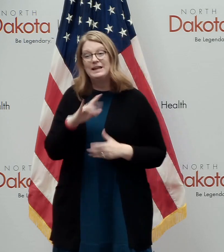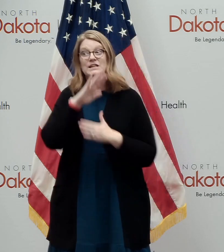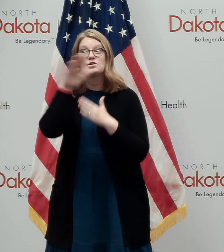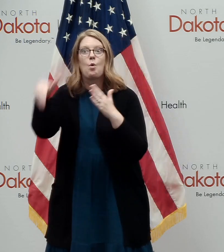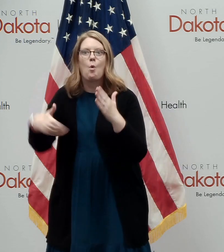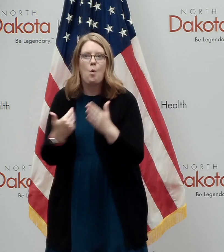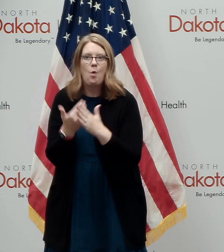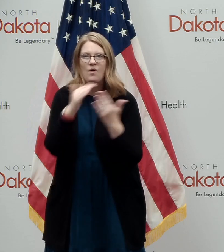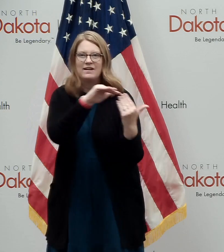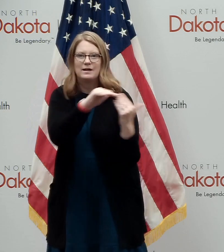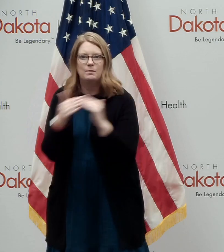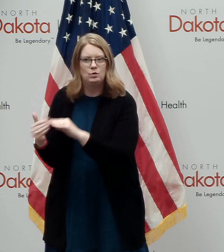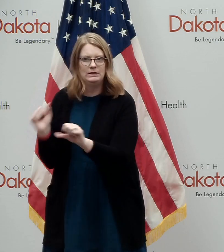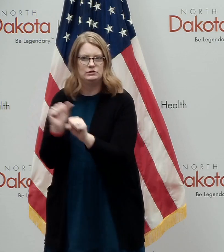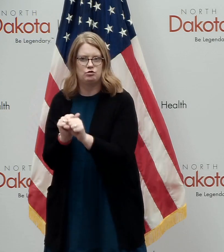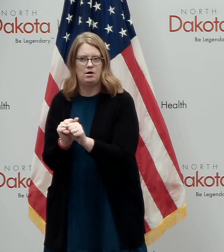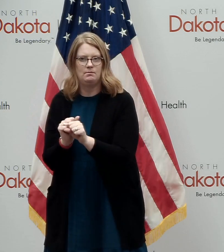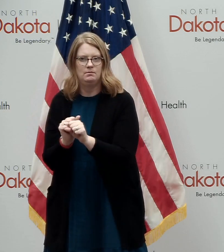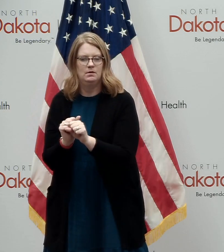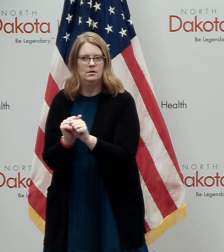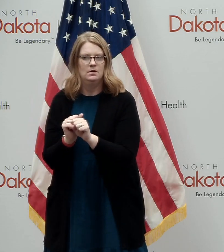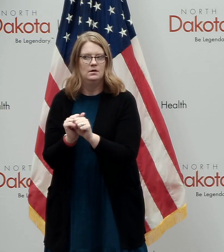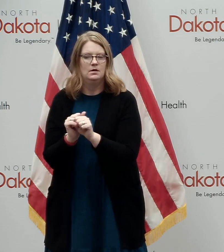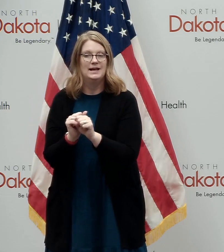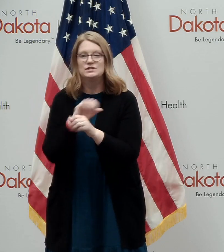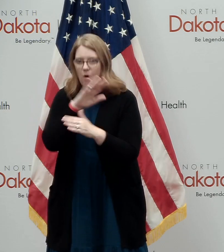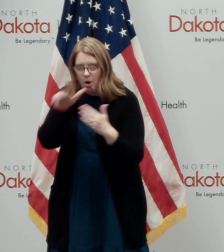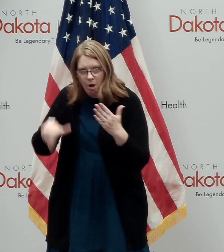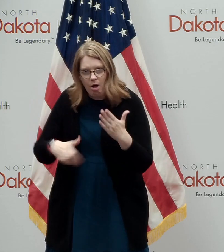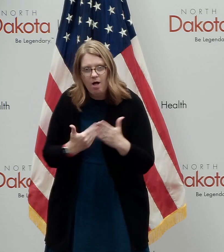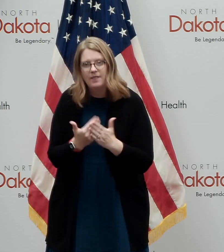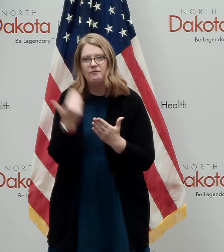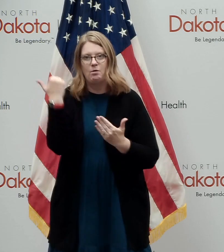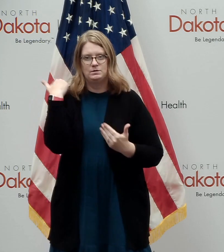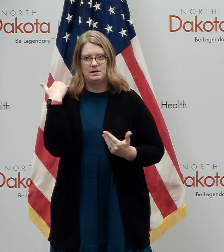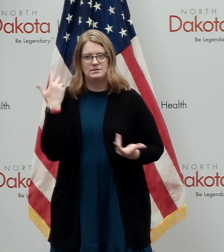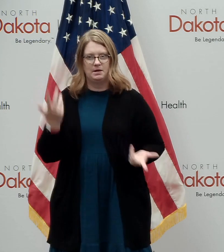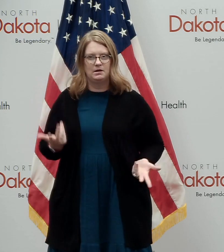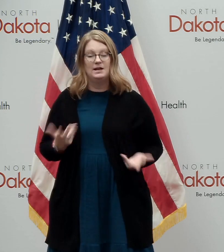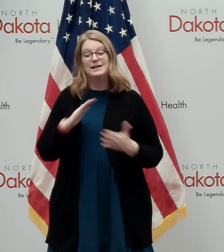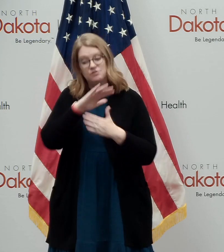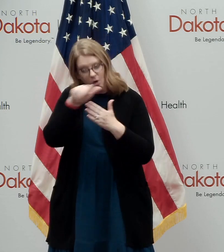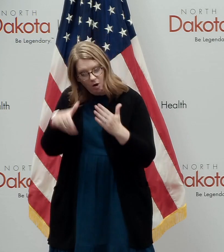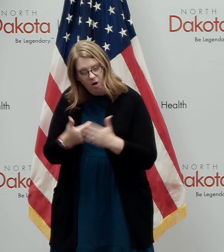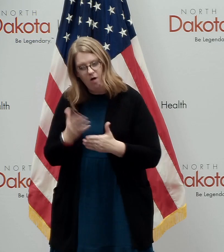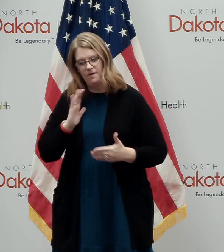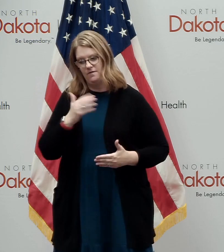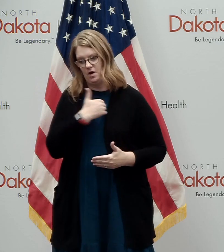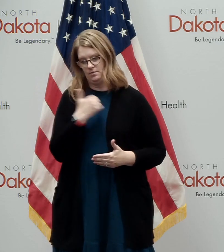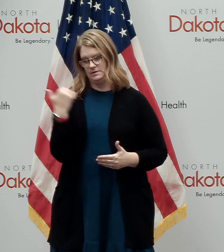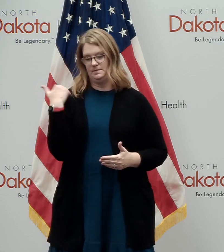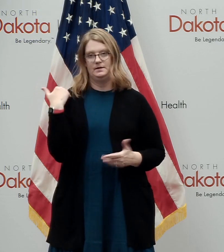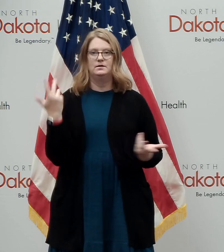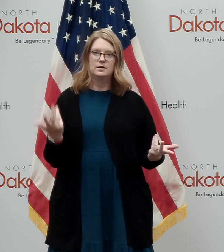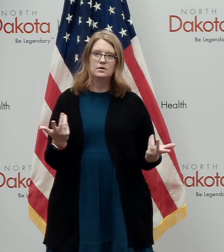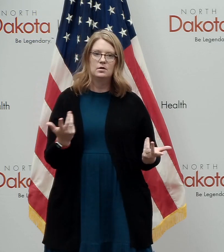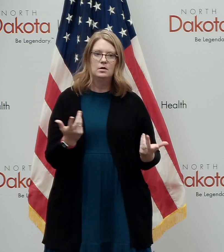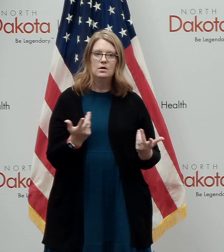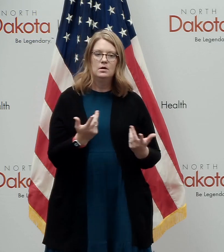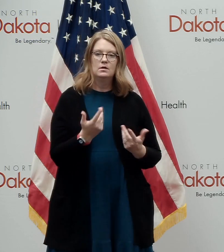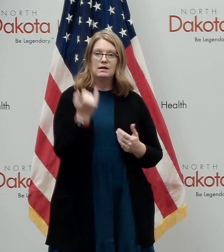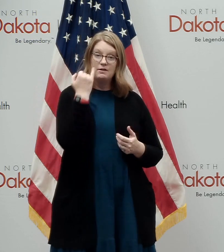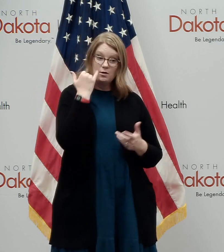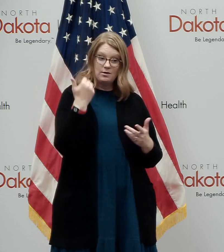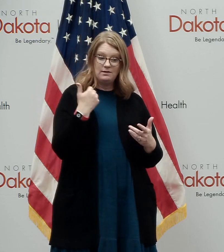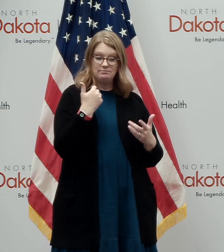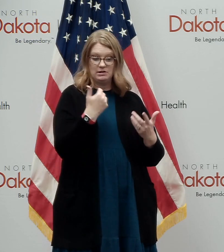job to protect the most vulnerable, because until we have such time that we can test every healthcare worker every day that walks into the facility,